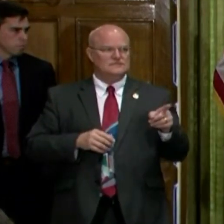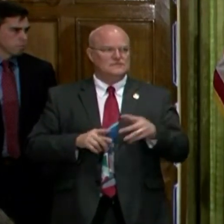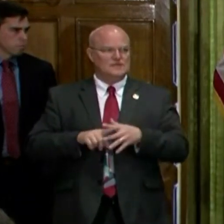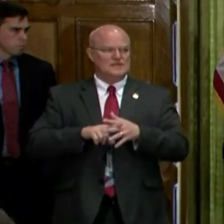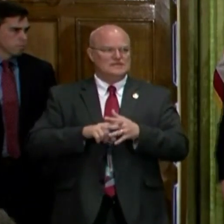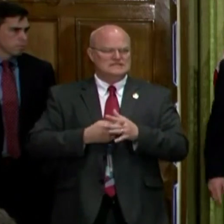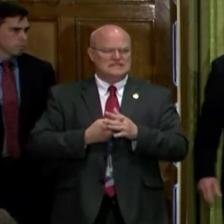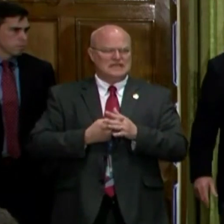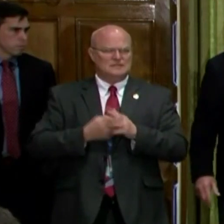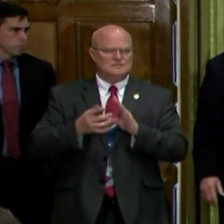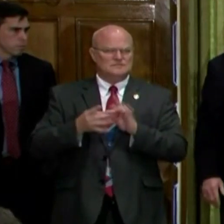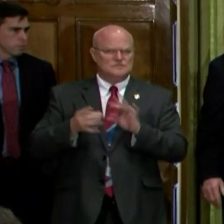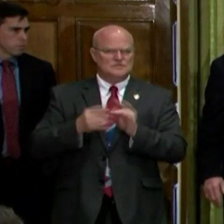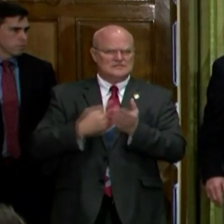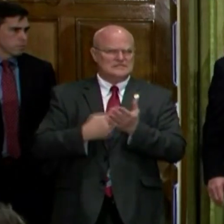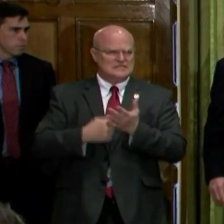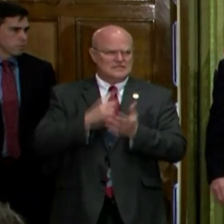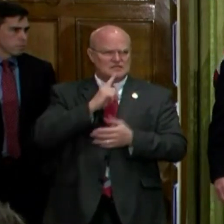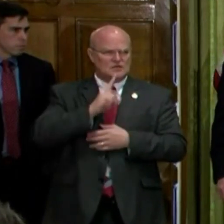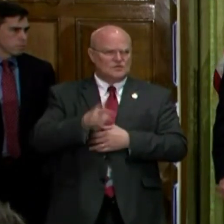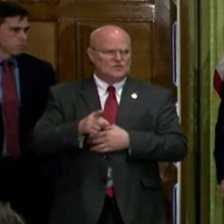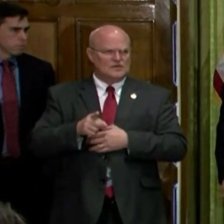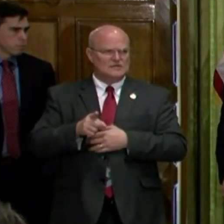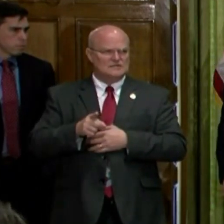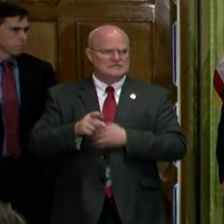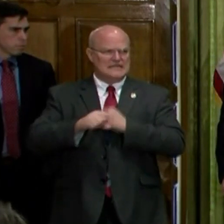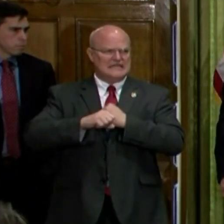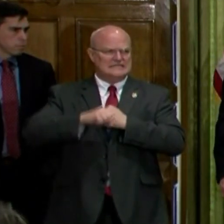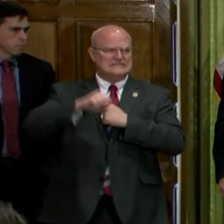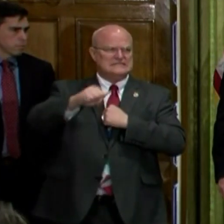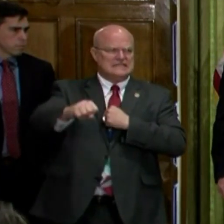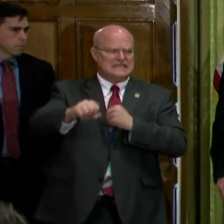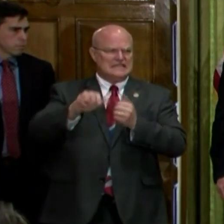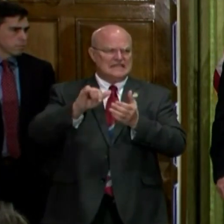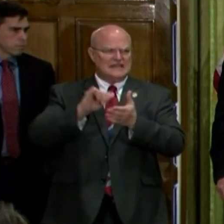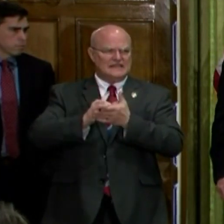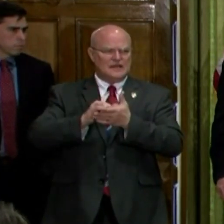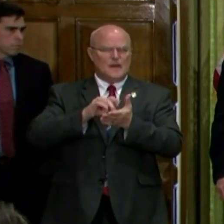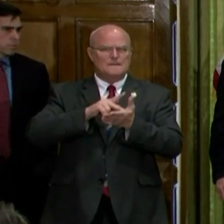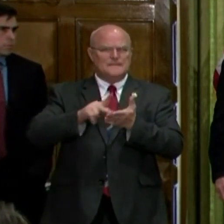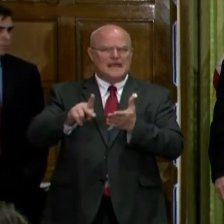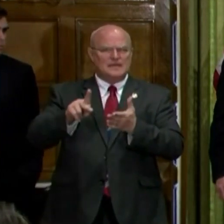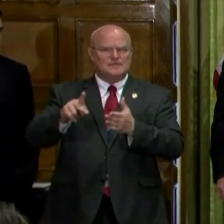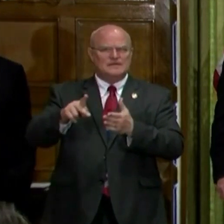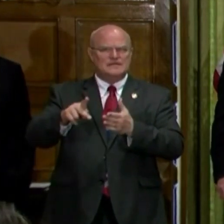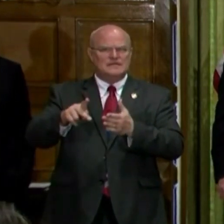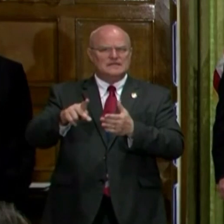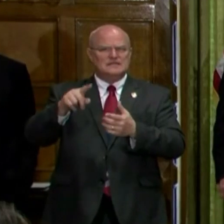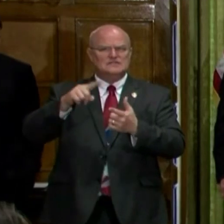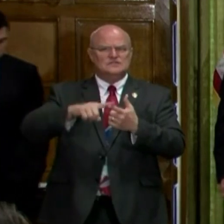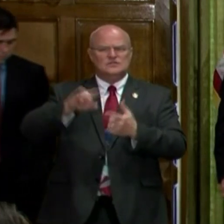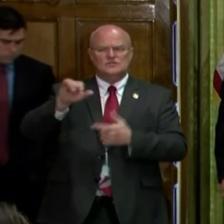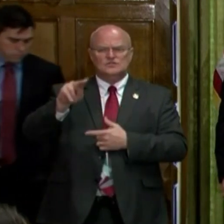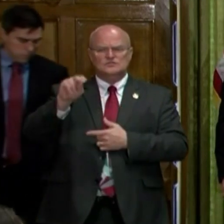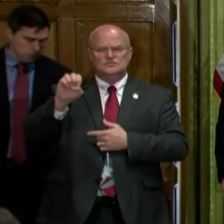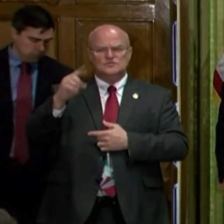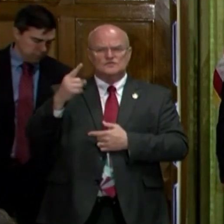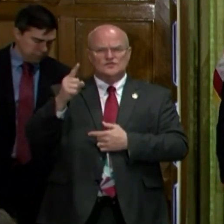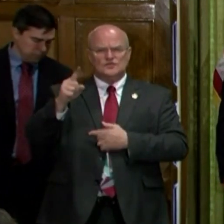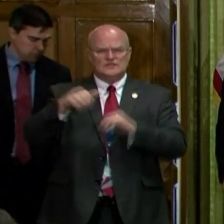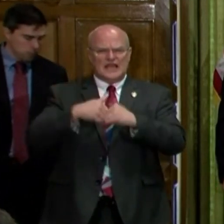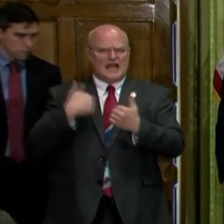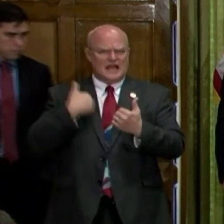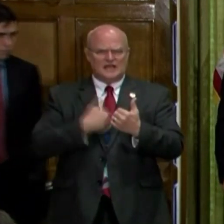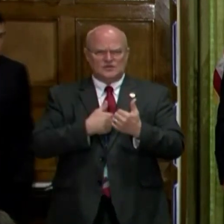Some of the original discussion was extending the payment deadline to June 1st. How did